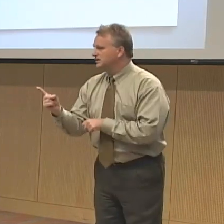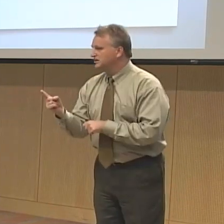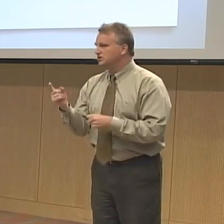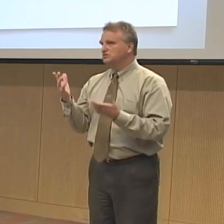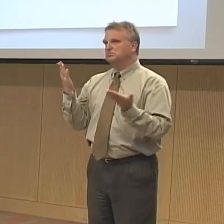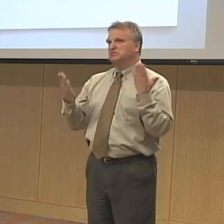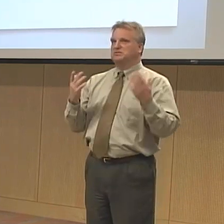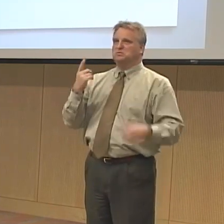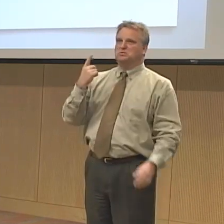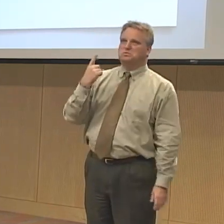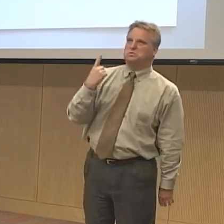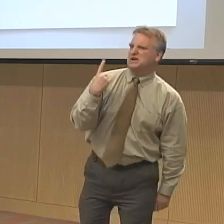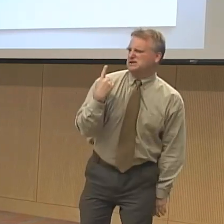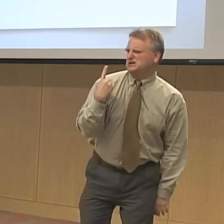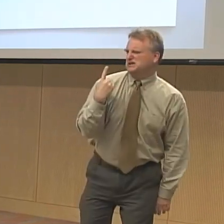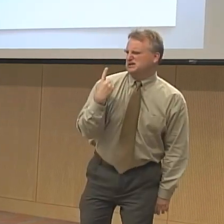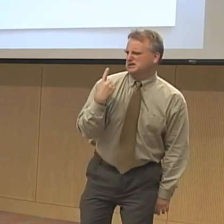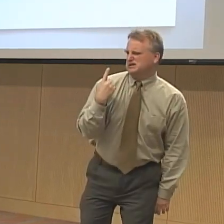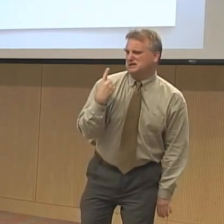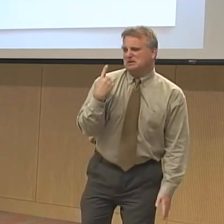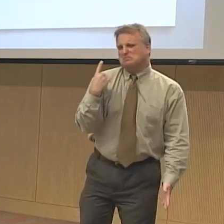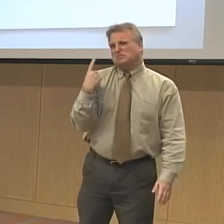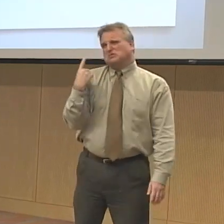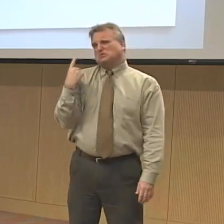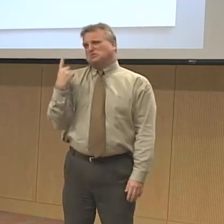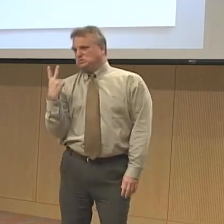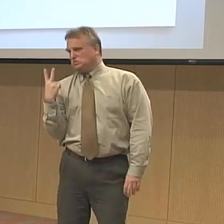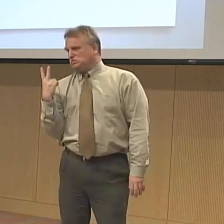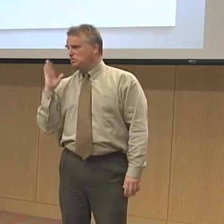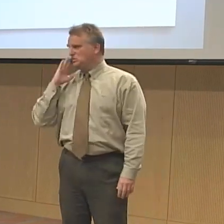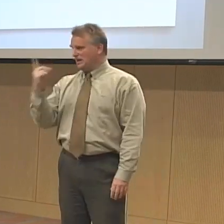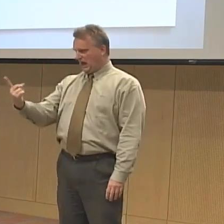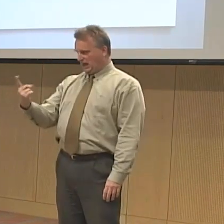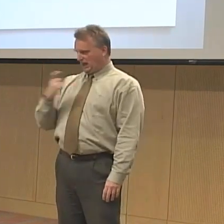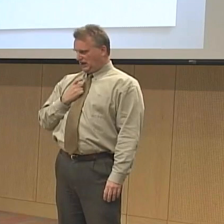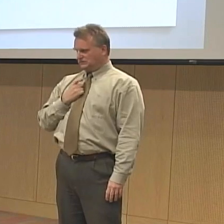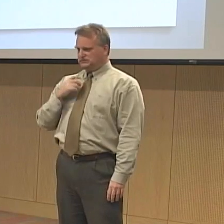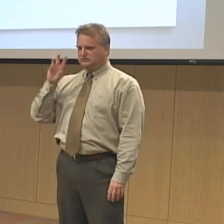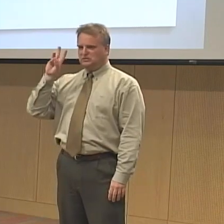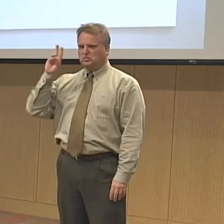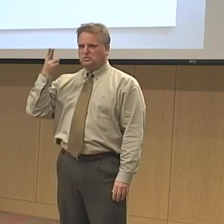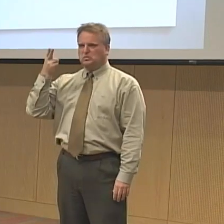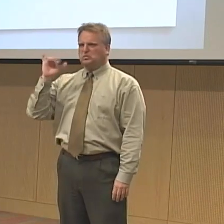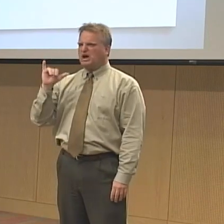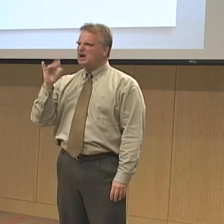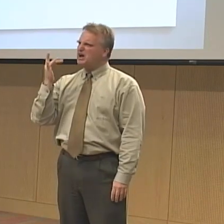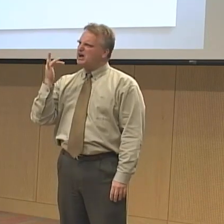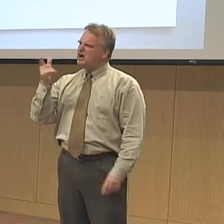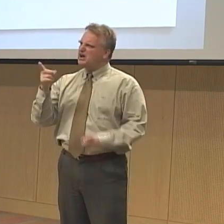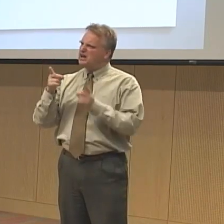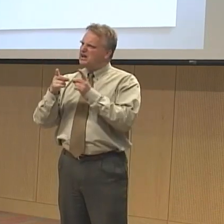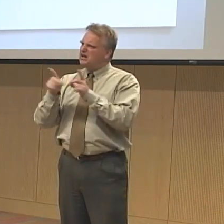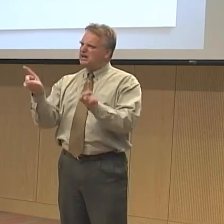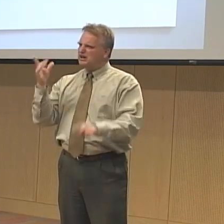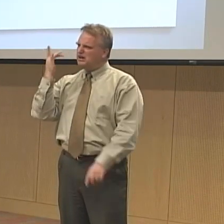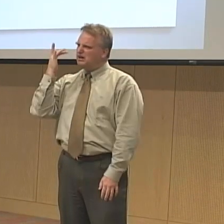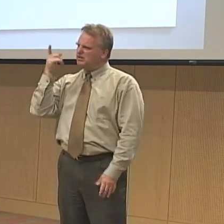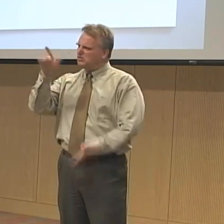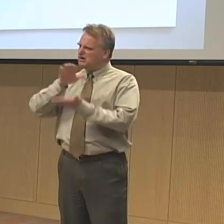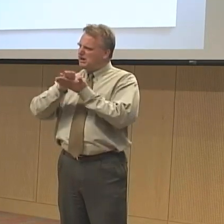Annually, maybe once, possibly twice a year, I would be asked, why did you get divorced?